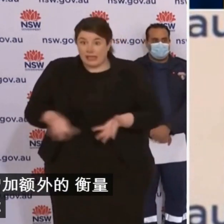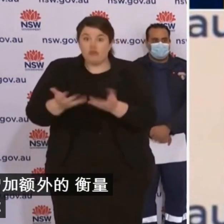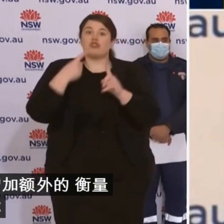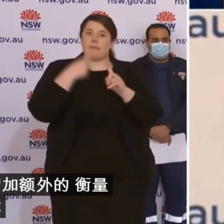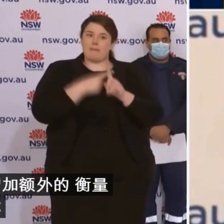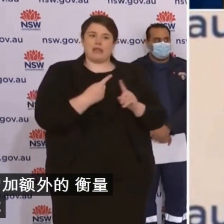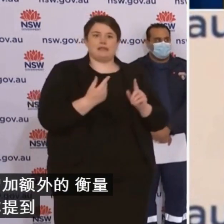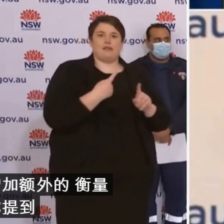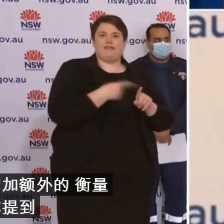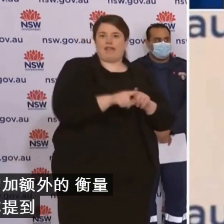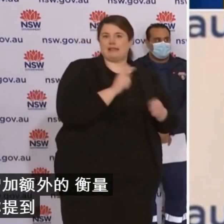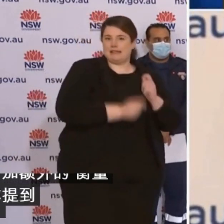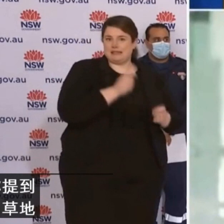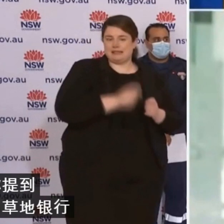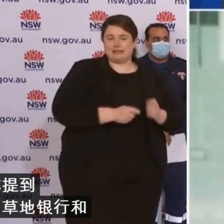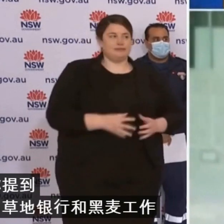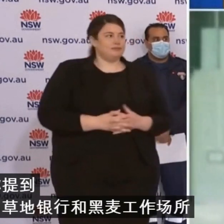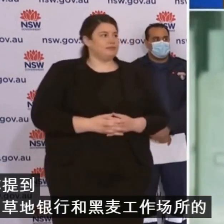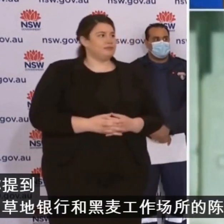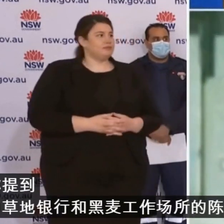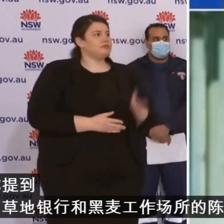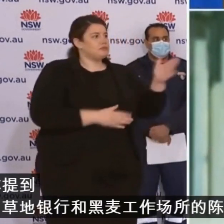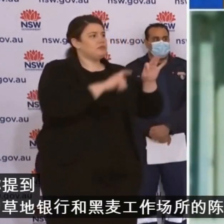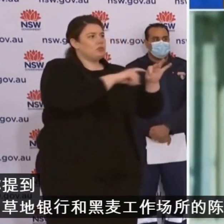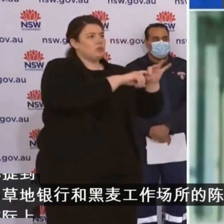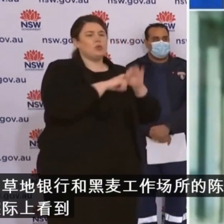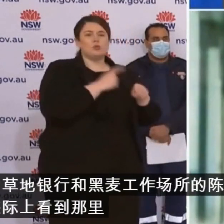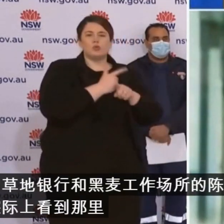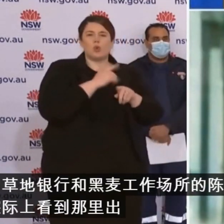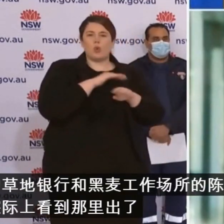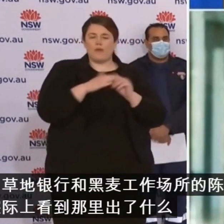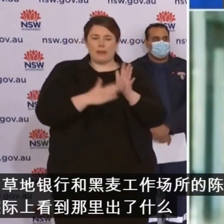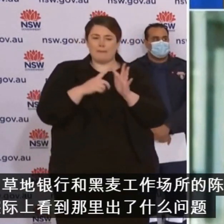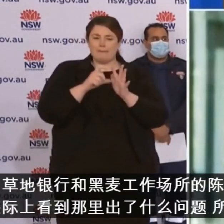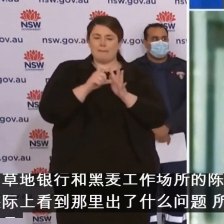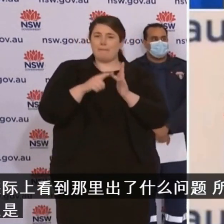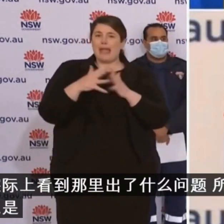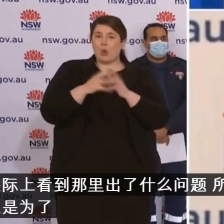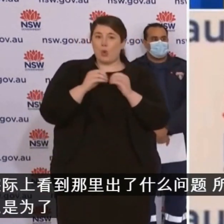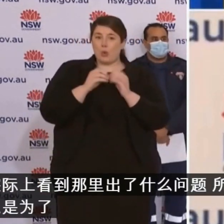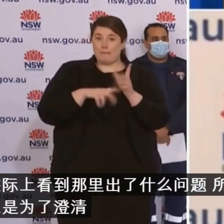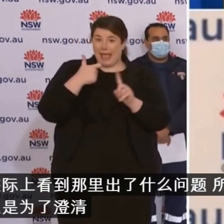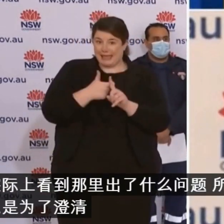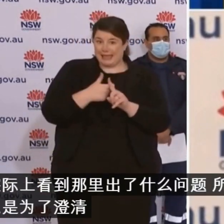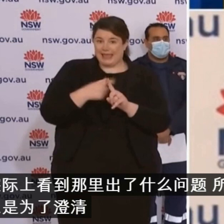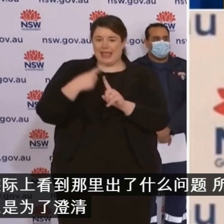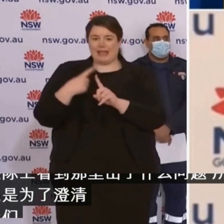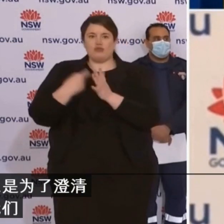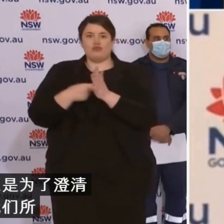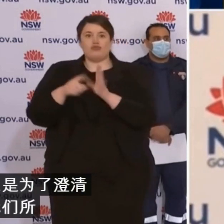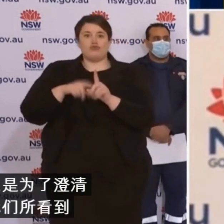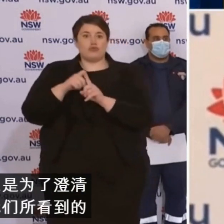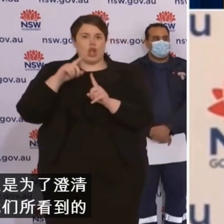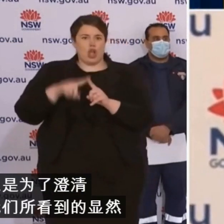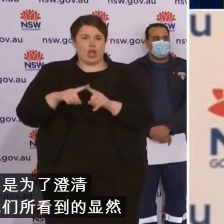that. Dr. Chant, you mentioned workplaces in Meadowbank and Ryde. What are you actually seeing going wrong there? So just to clarify that, what